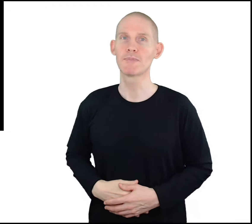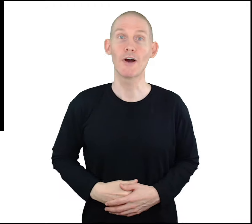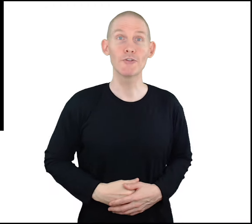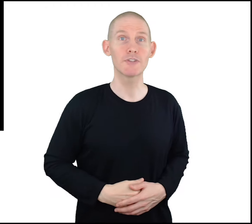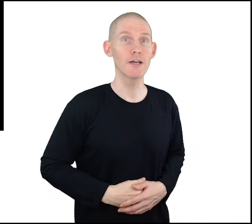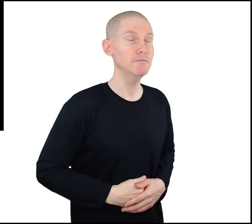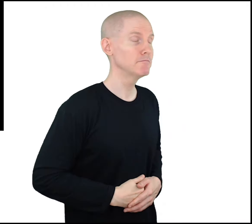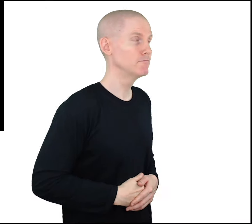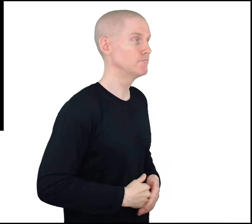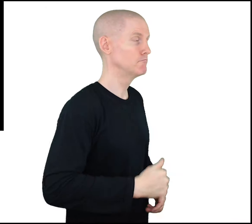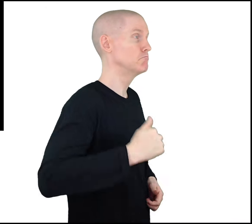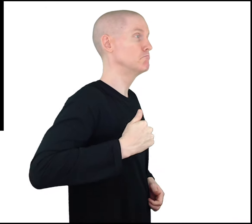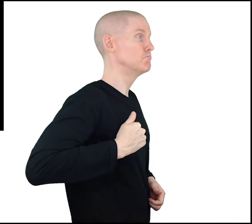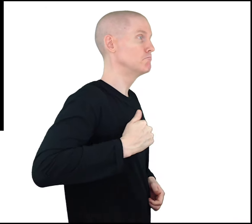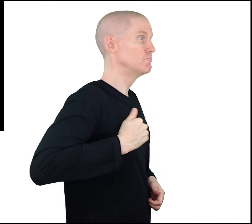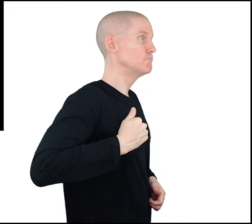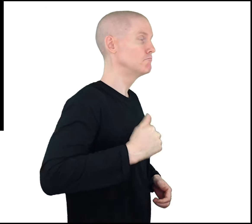Other side.